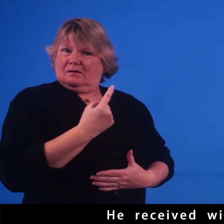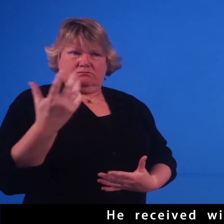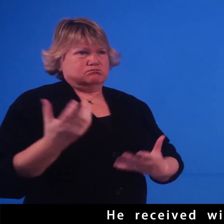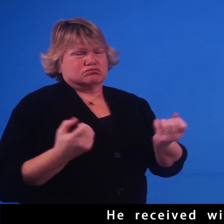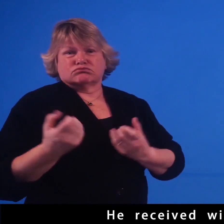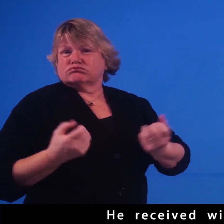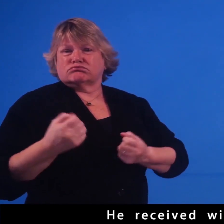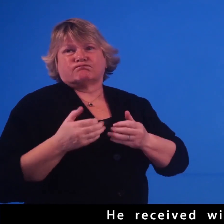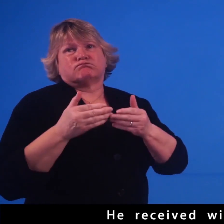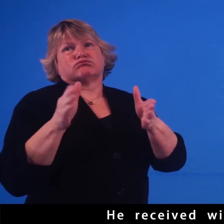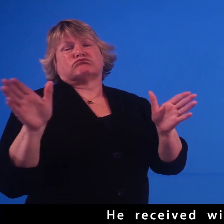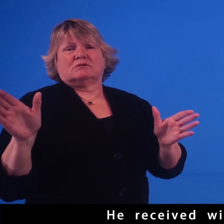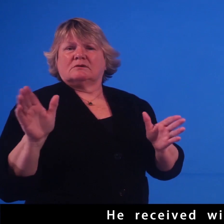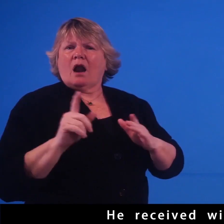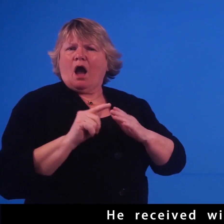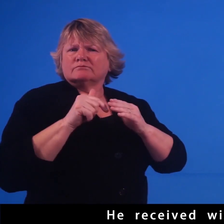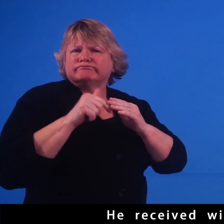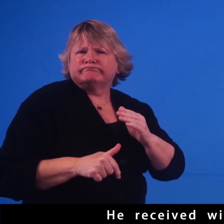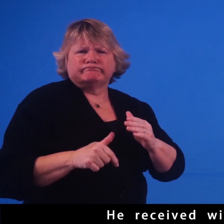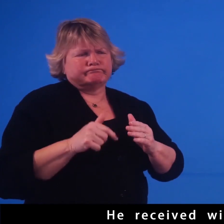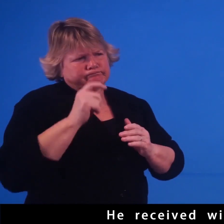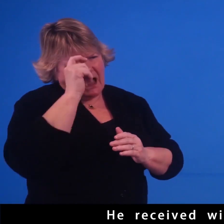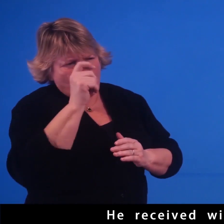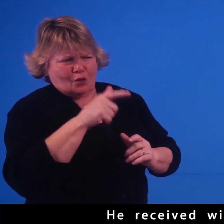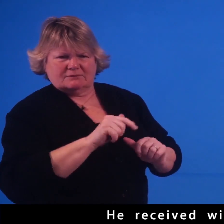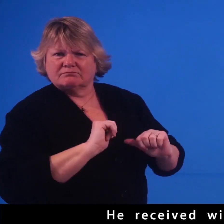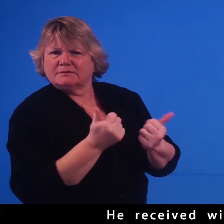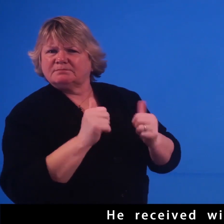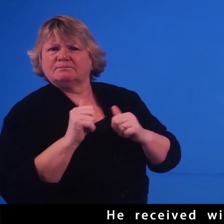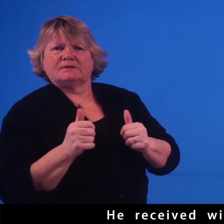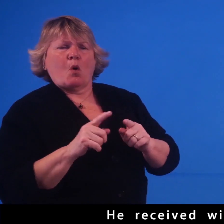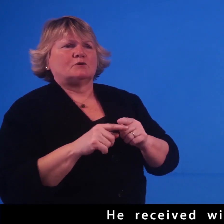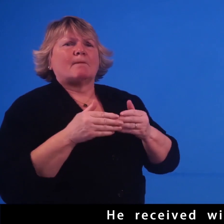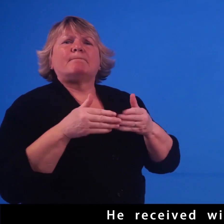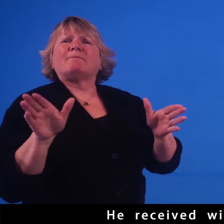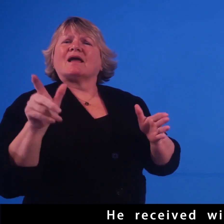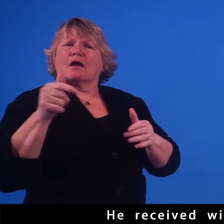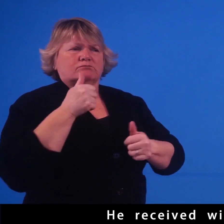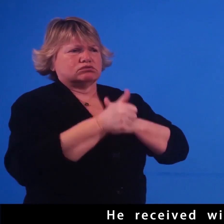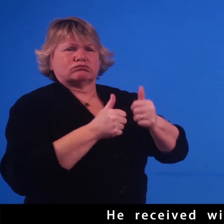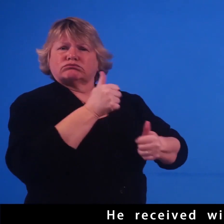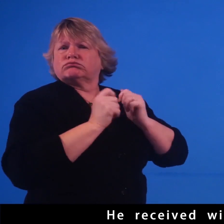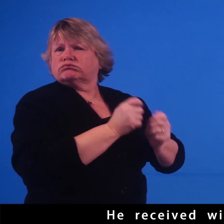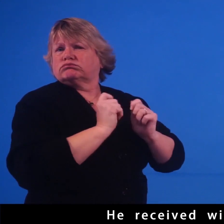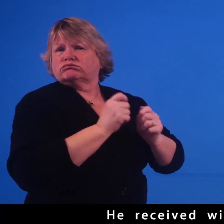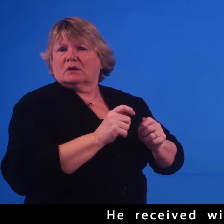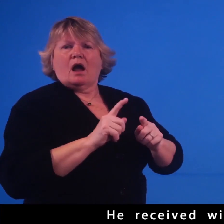He received widespread critical acknowledgement, public honours, and acclaim.